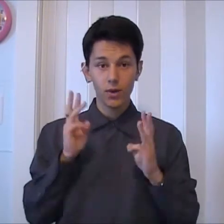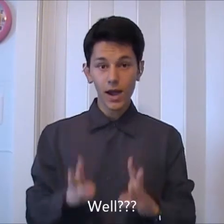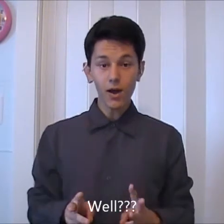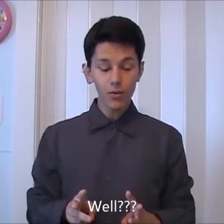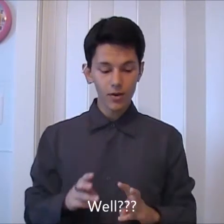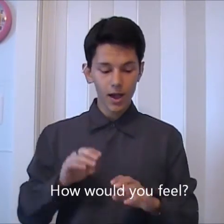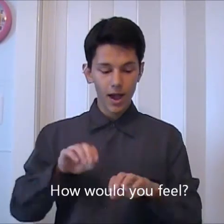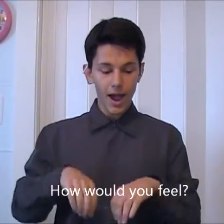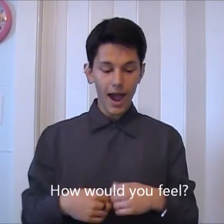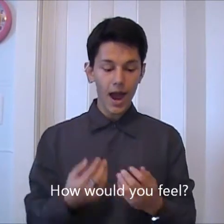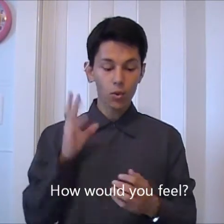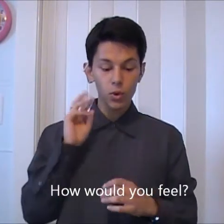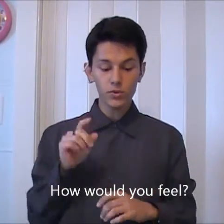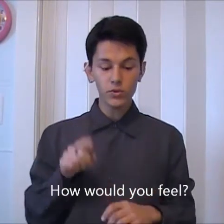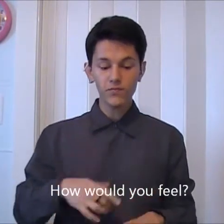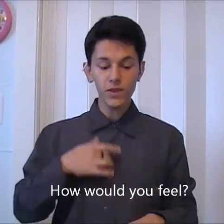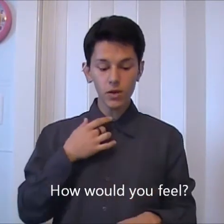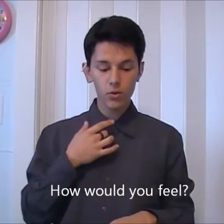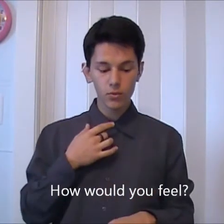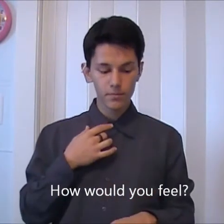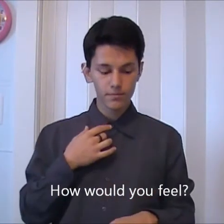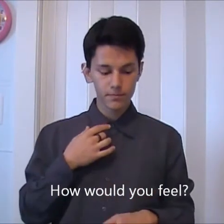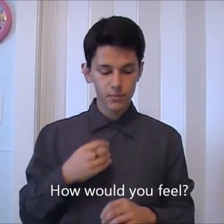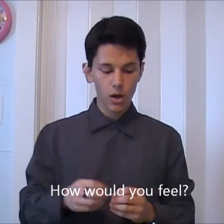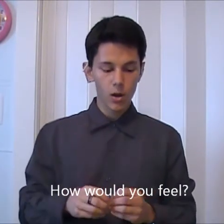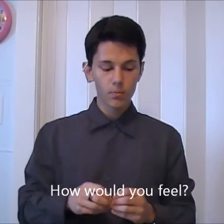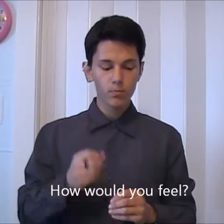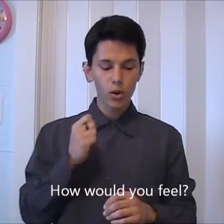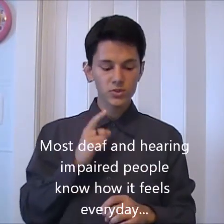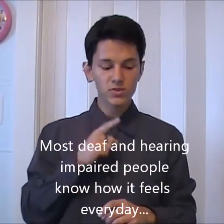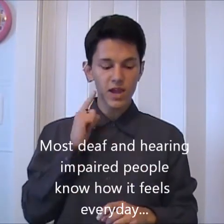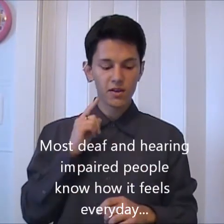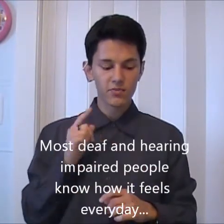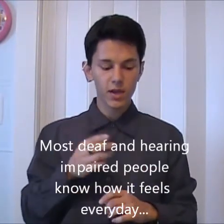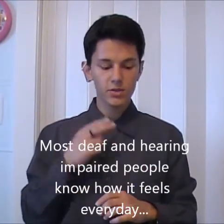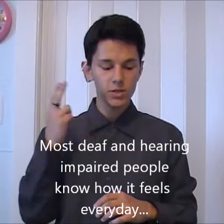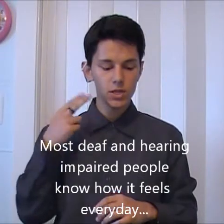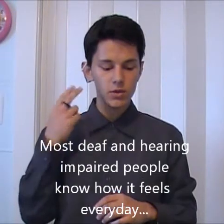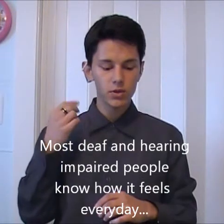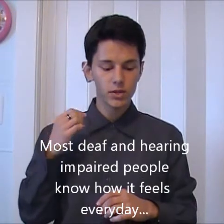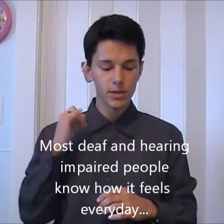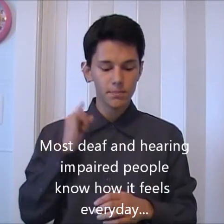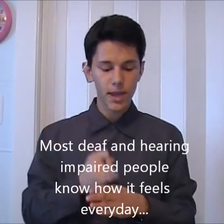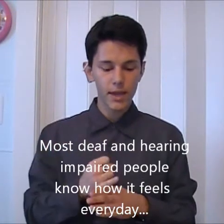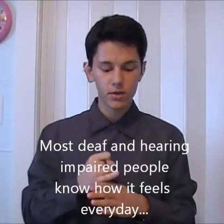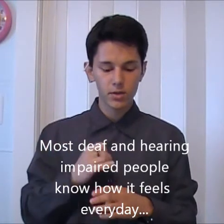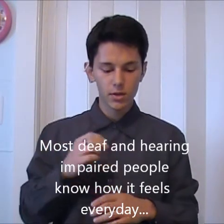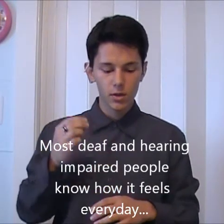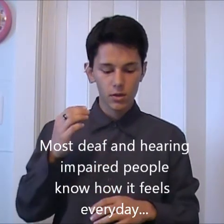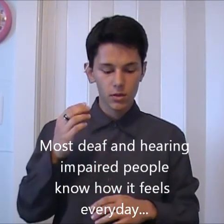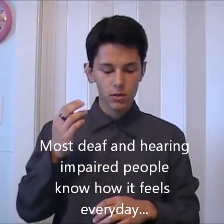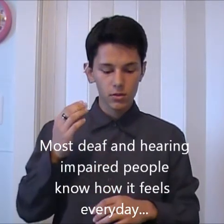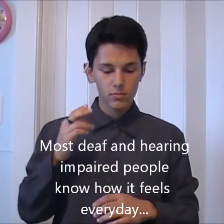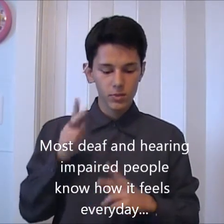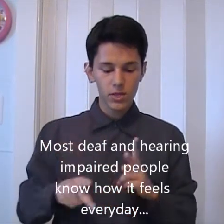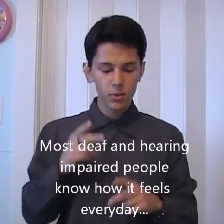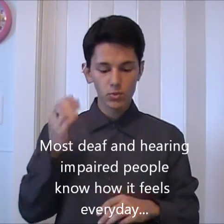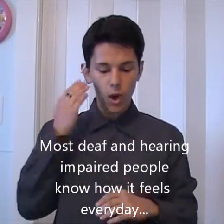Well, how would you feel? Most deaf and hearing impaired people know